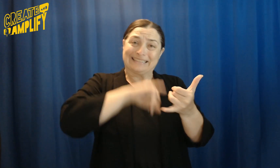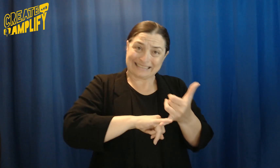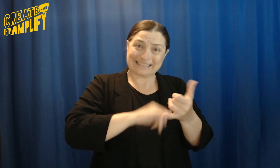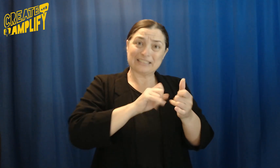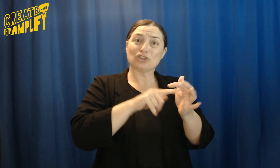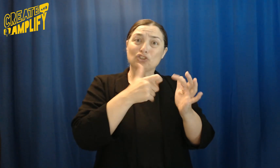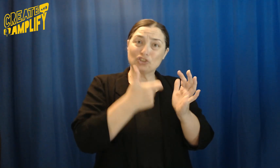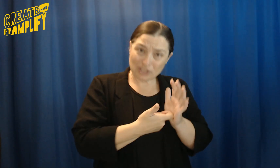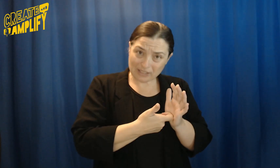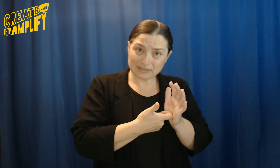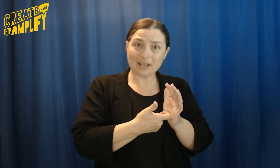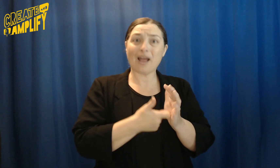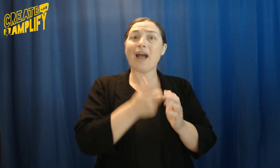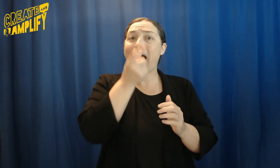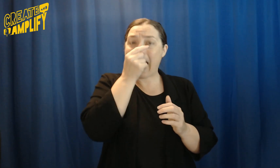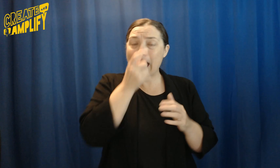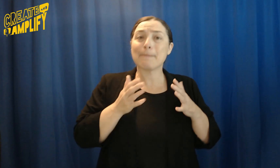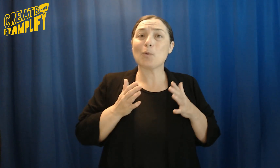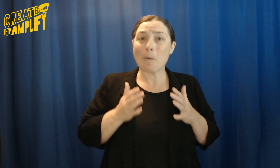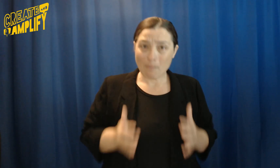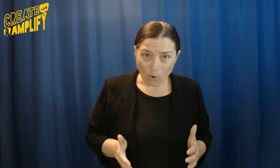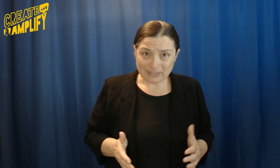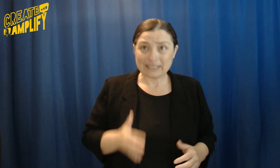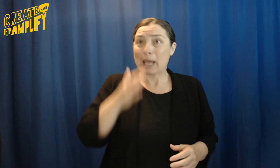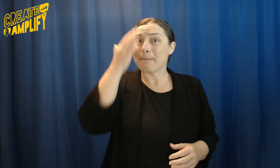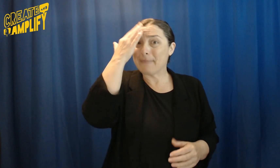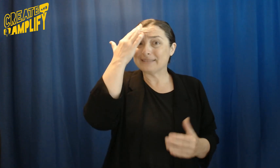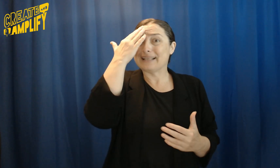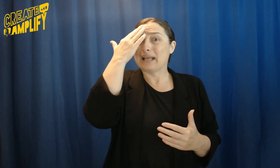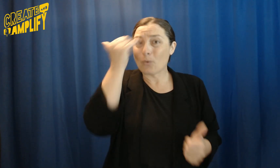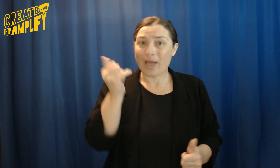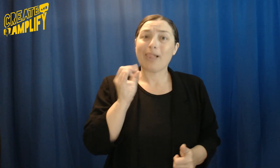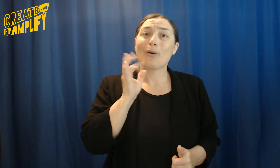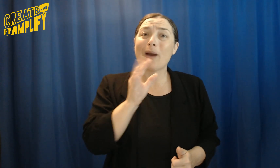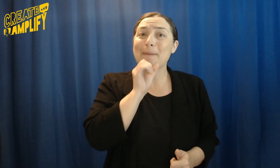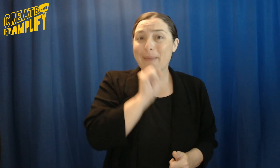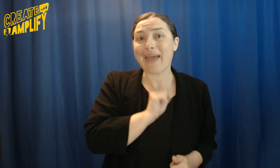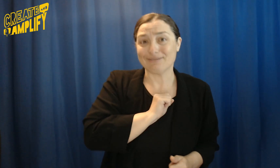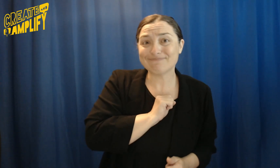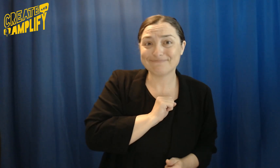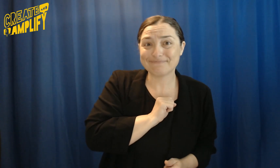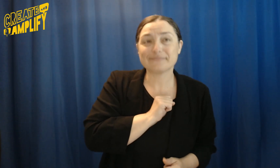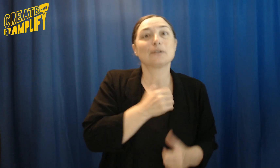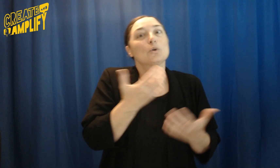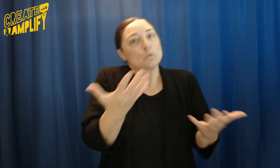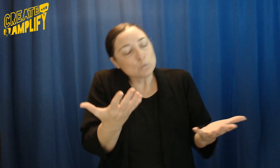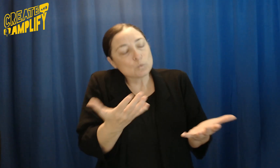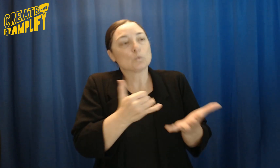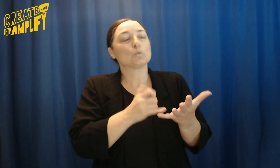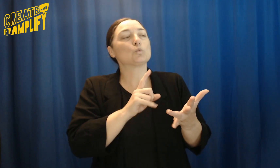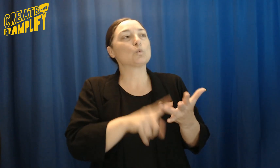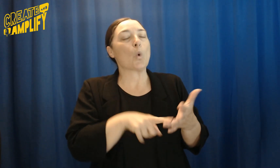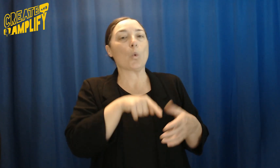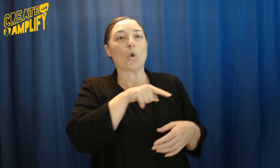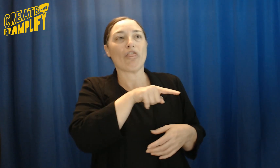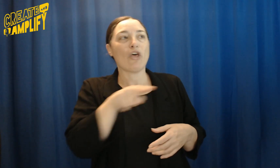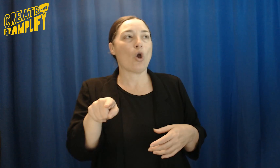man. So learning those very real barriers to this fairy tale was